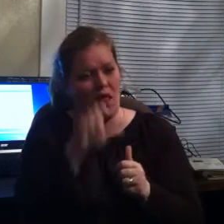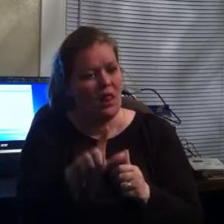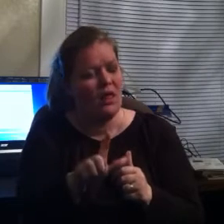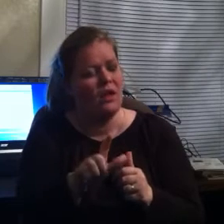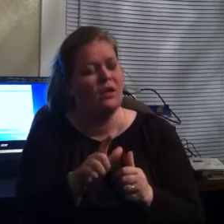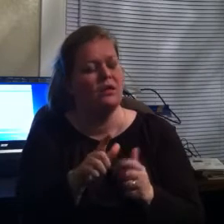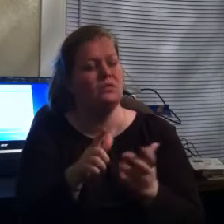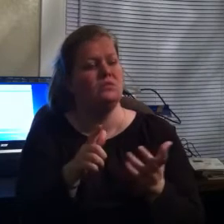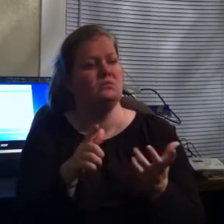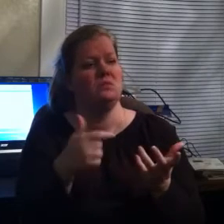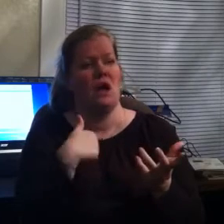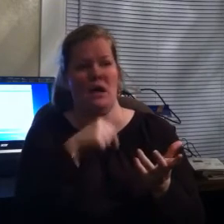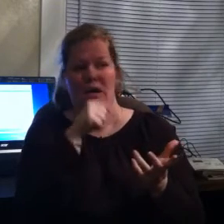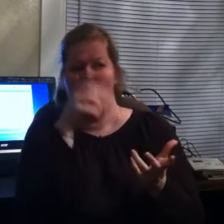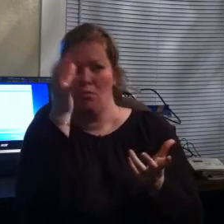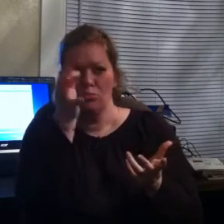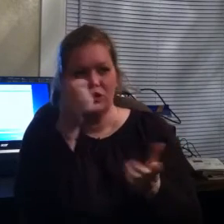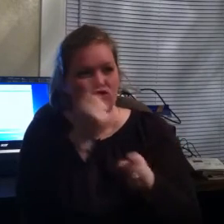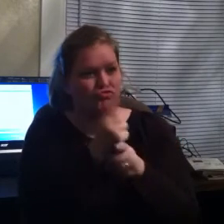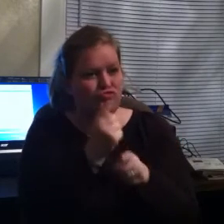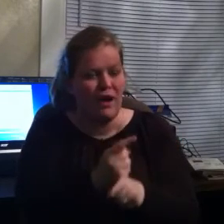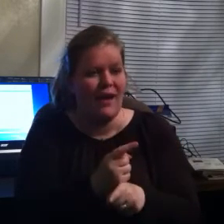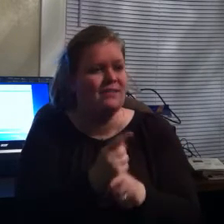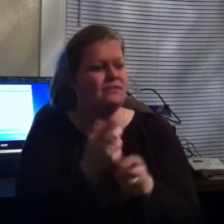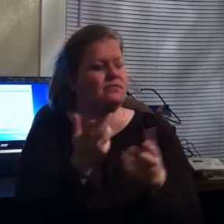Have I not preached correct doctrine?